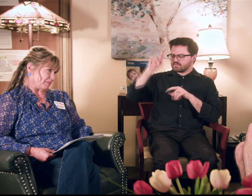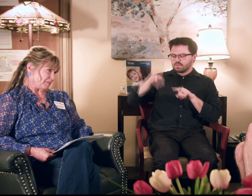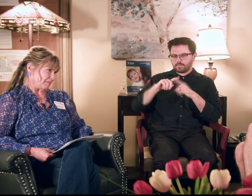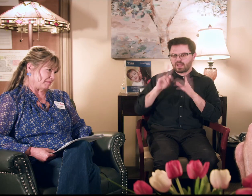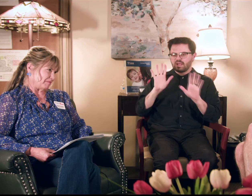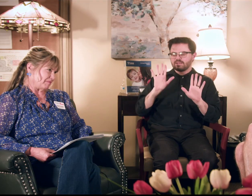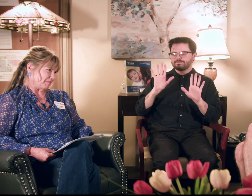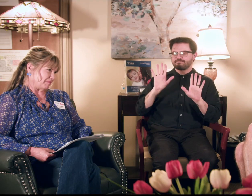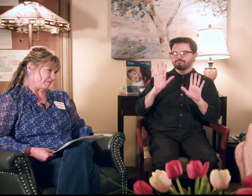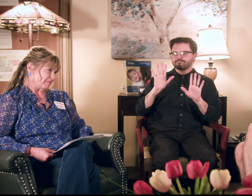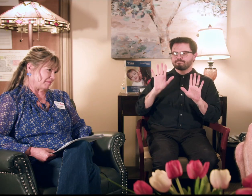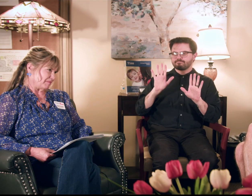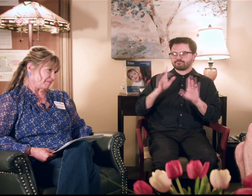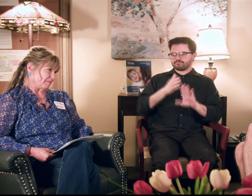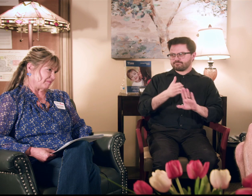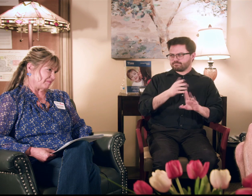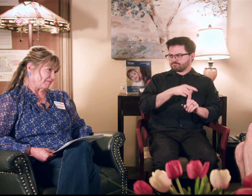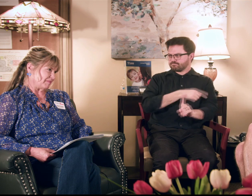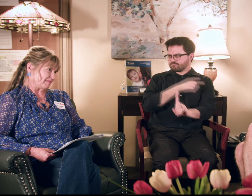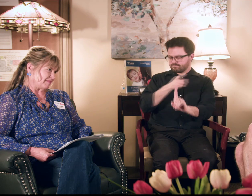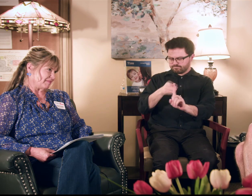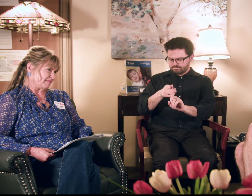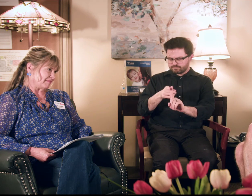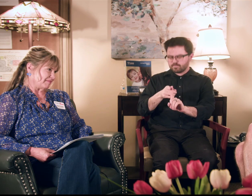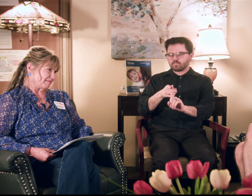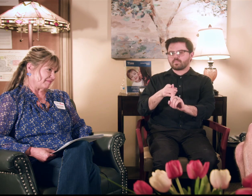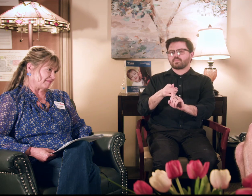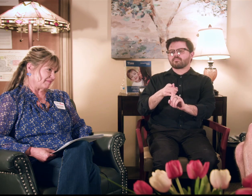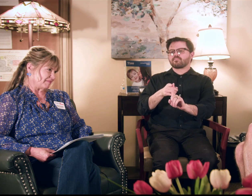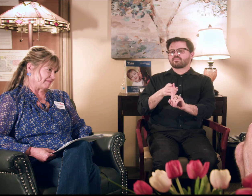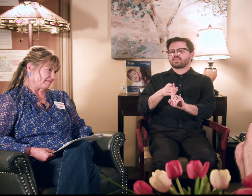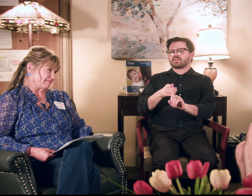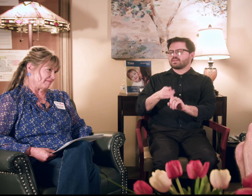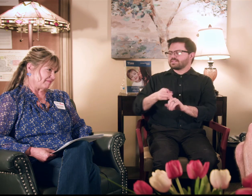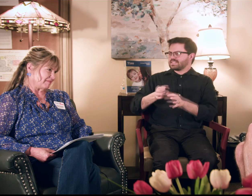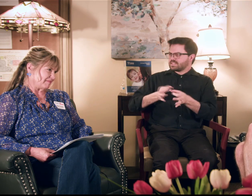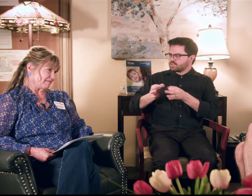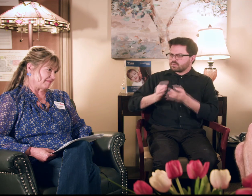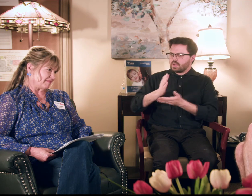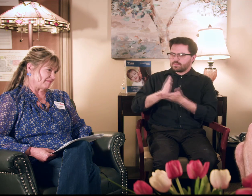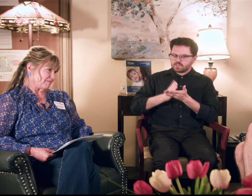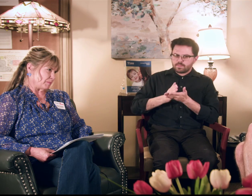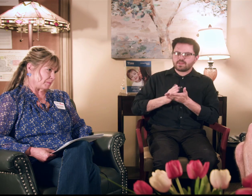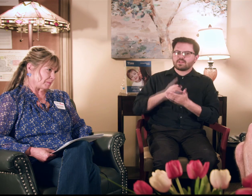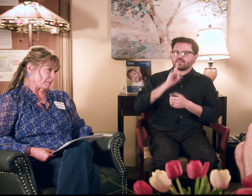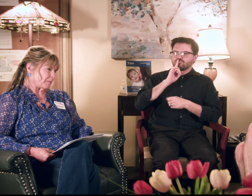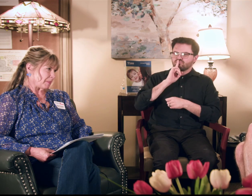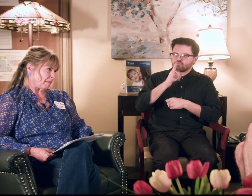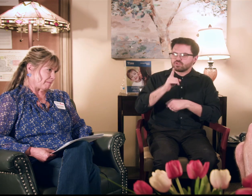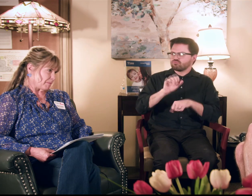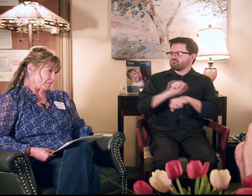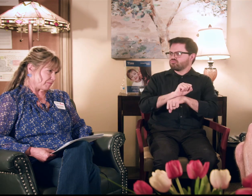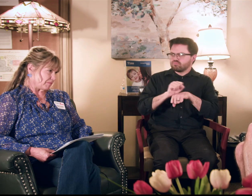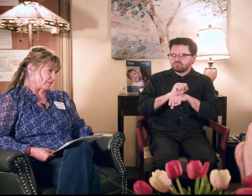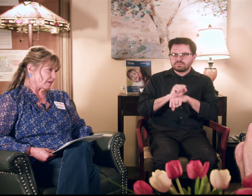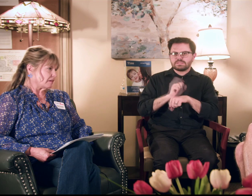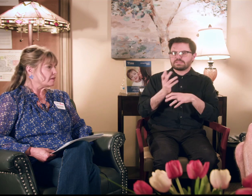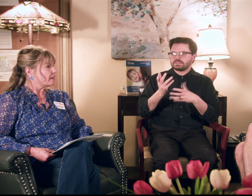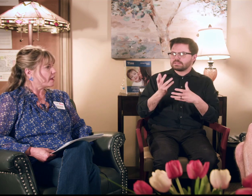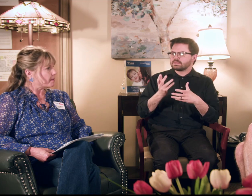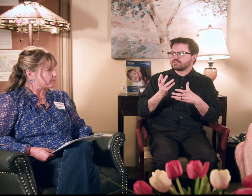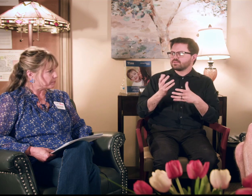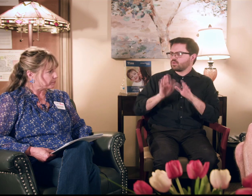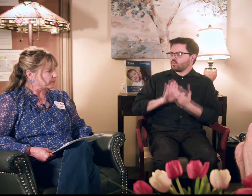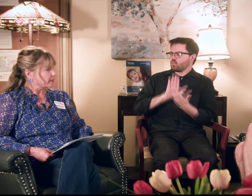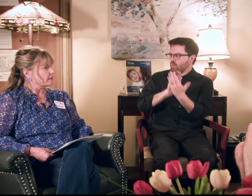what are some of the like practical ways that you all are actually addressing needs. Like, what are those